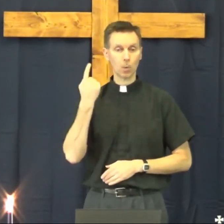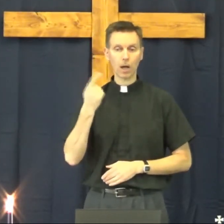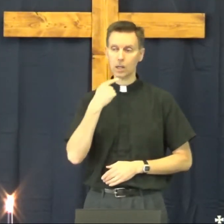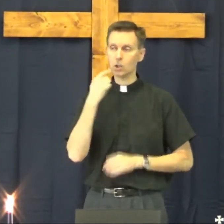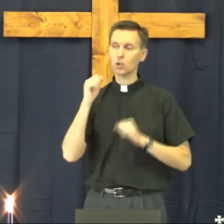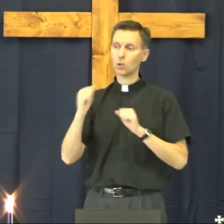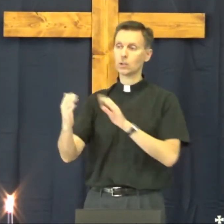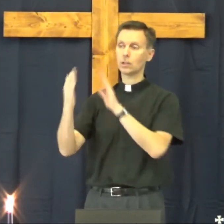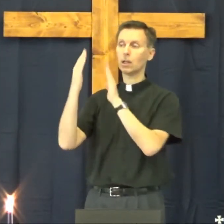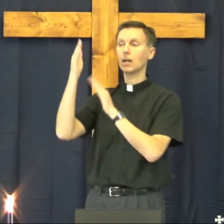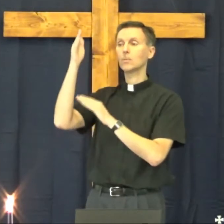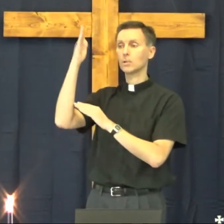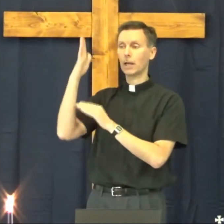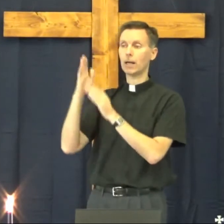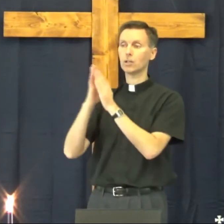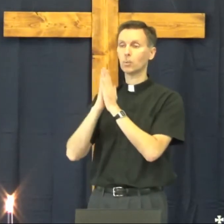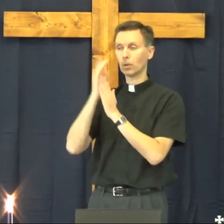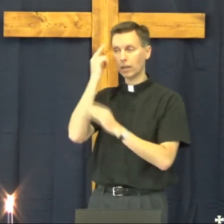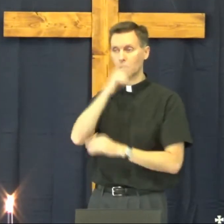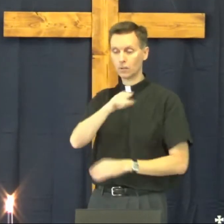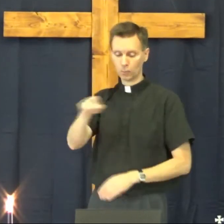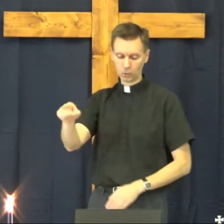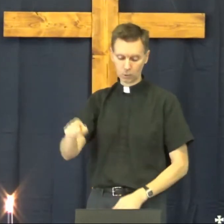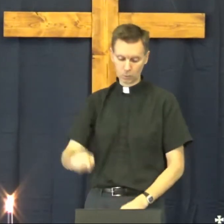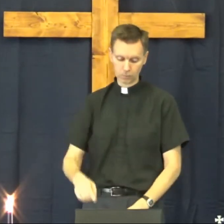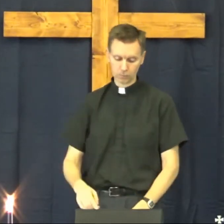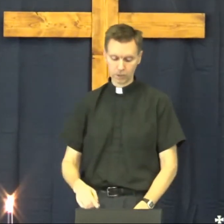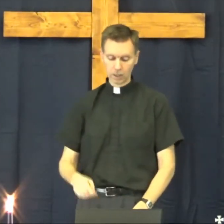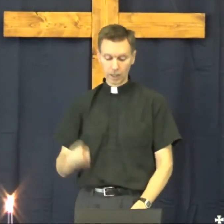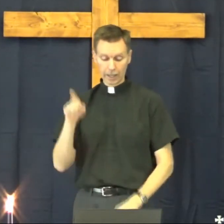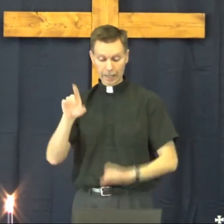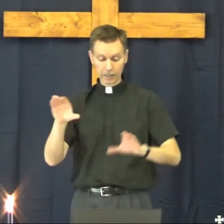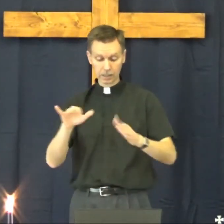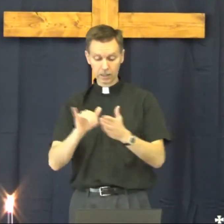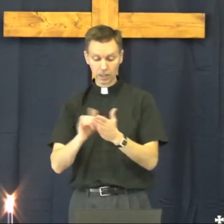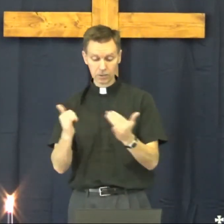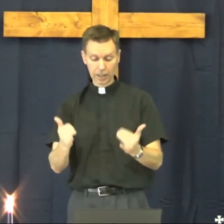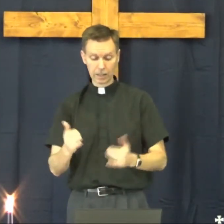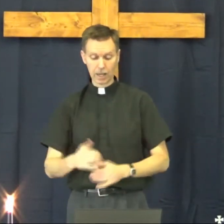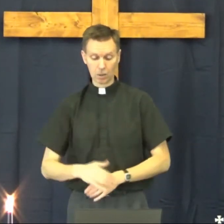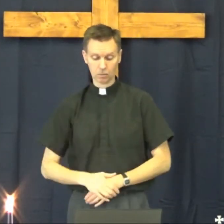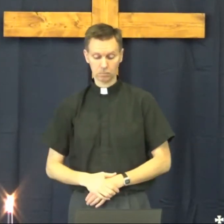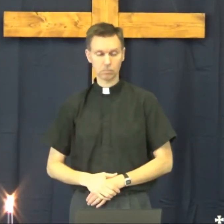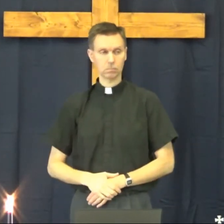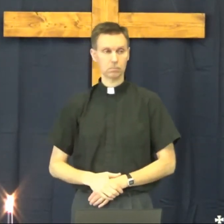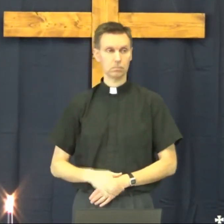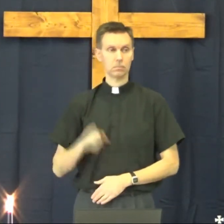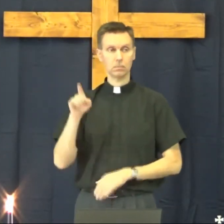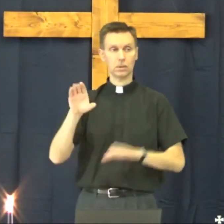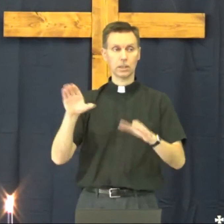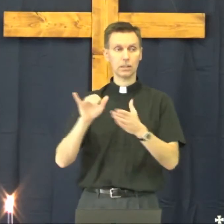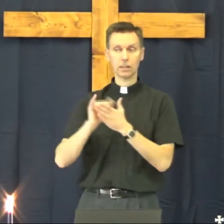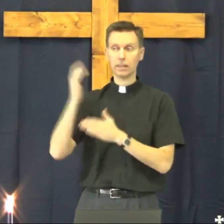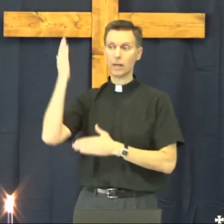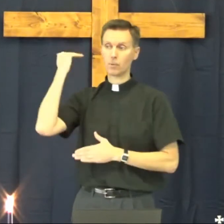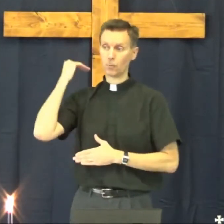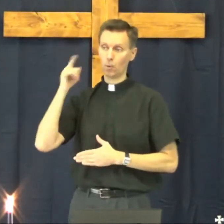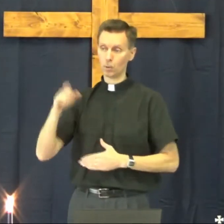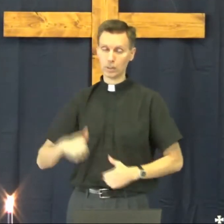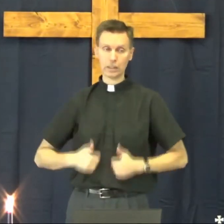one who can come to God to pray for you. And he does that now. He He did that before when you